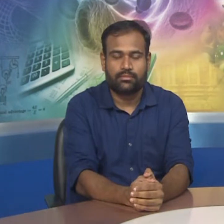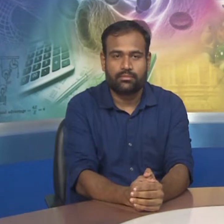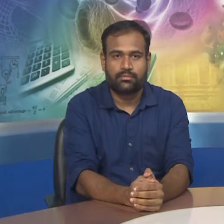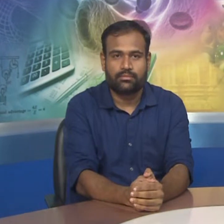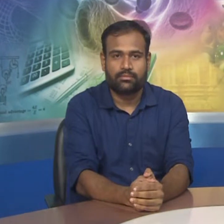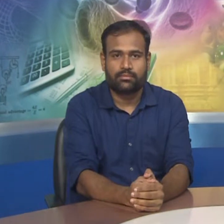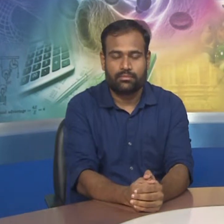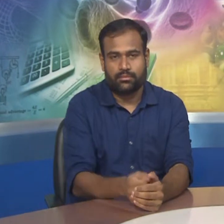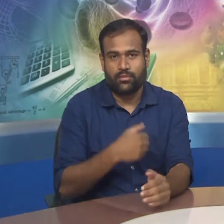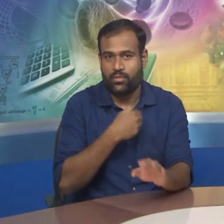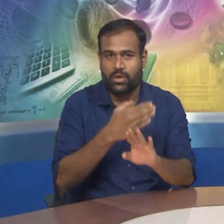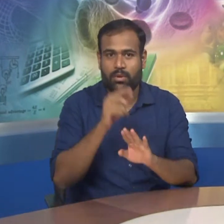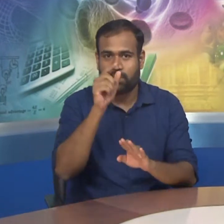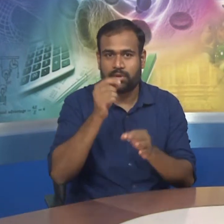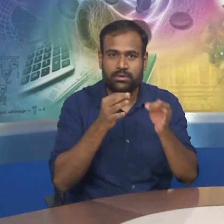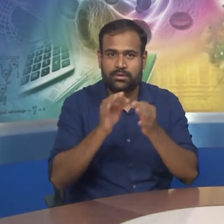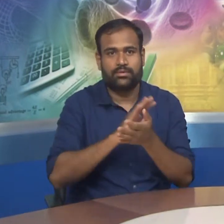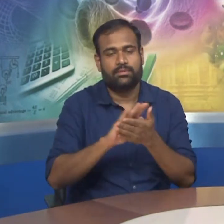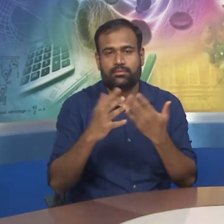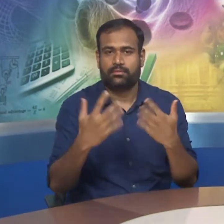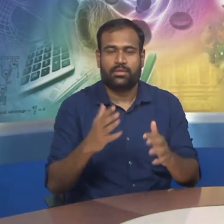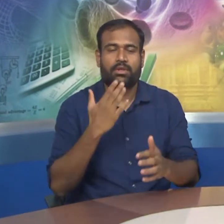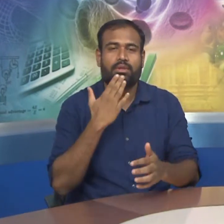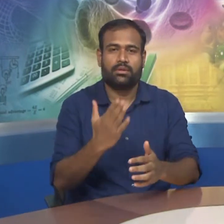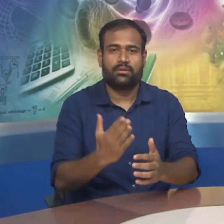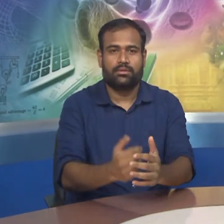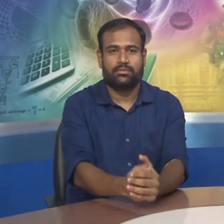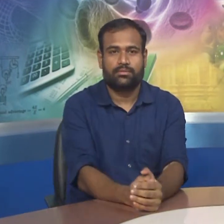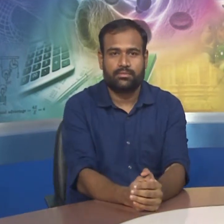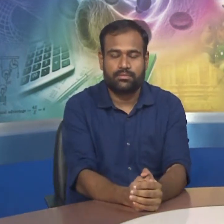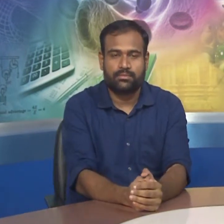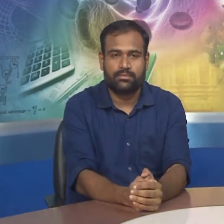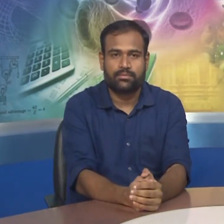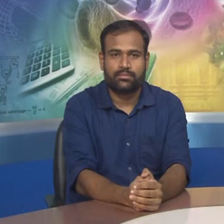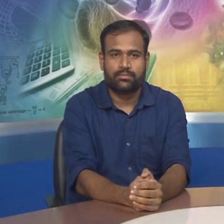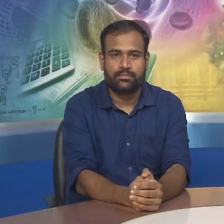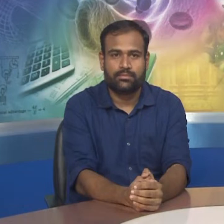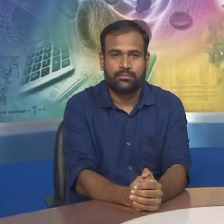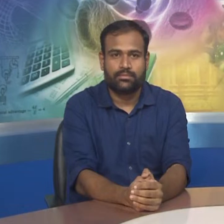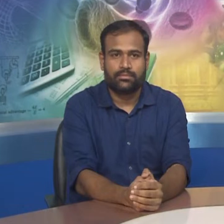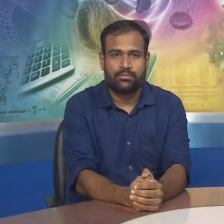So we have discussed the lesson. Thank you.